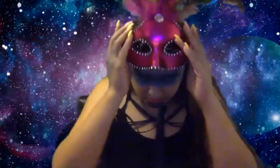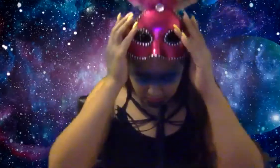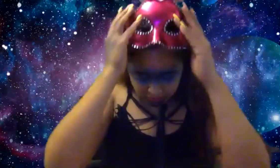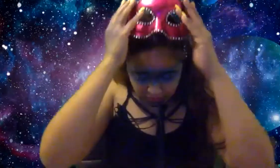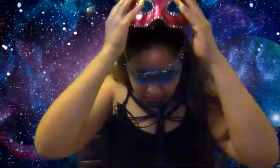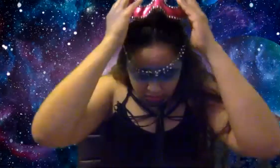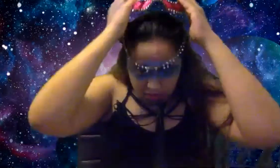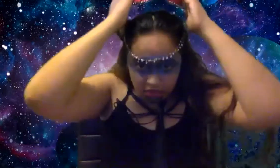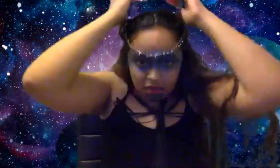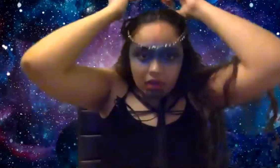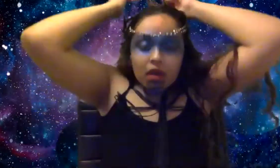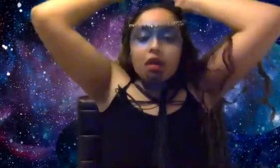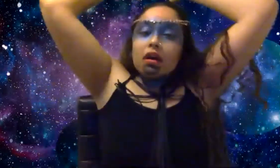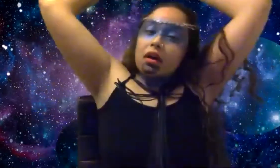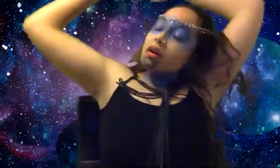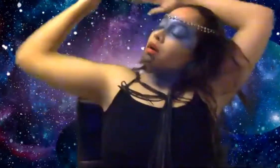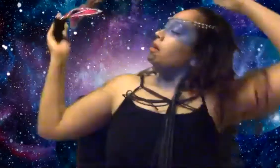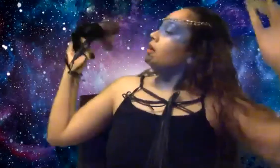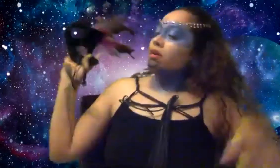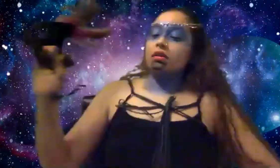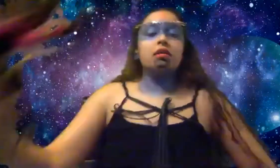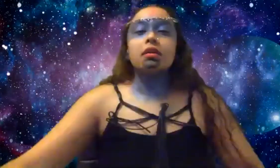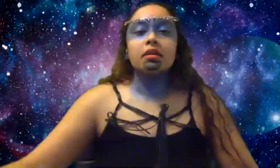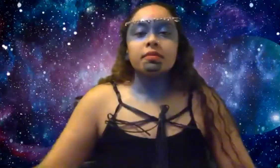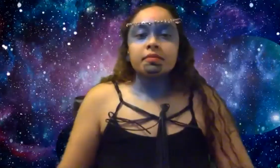I want to get rid of this mask that I wear.